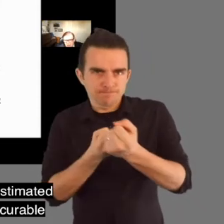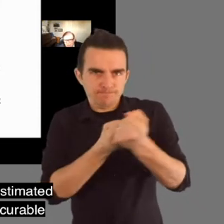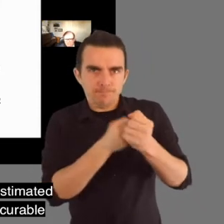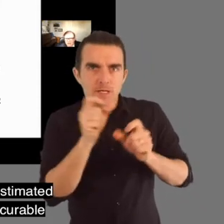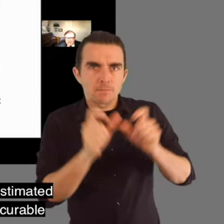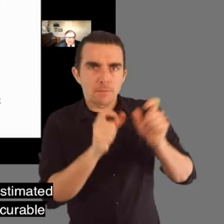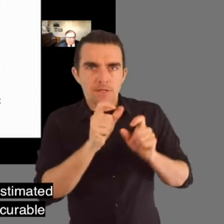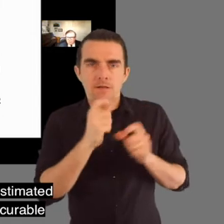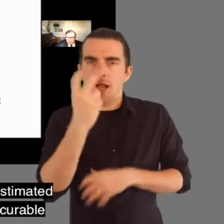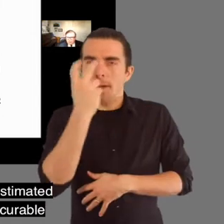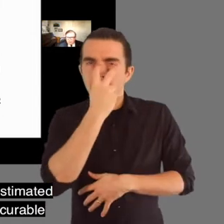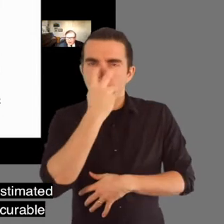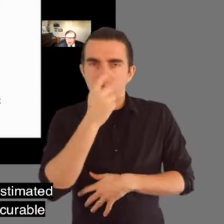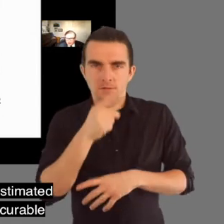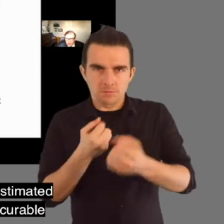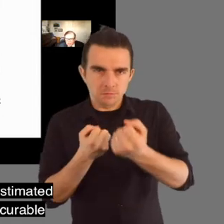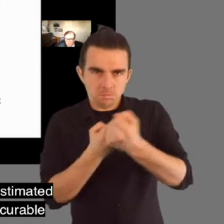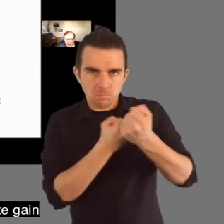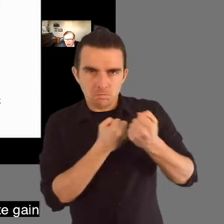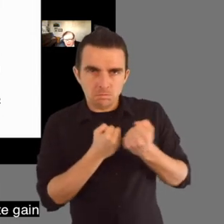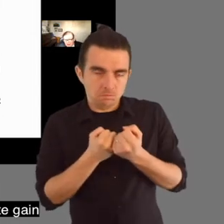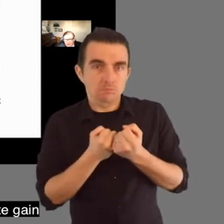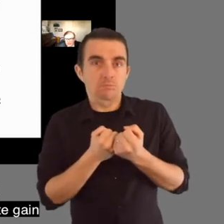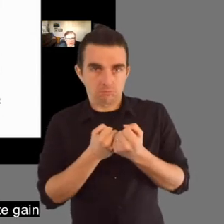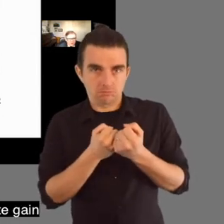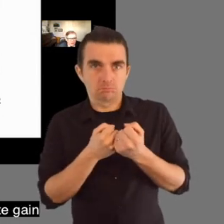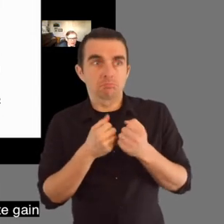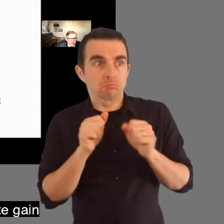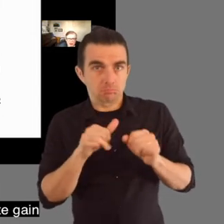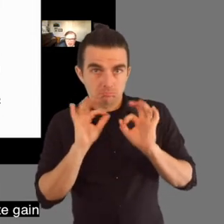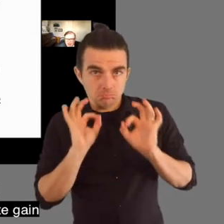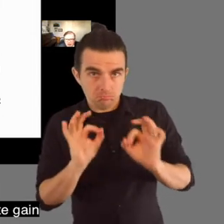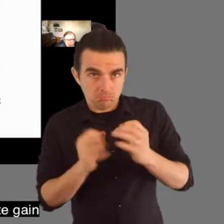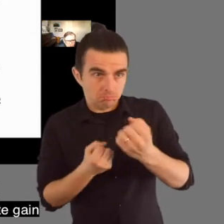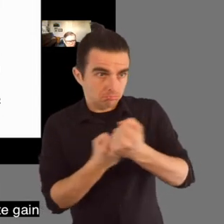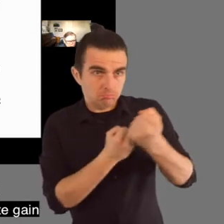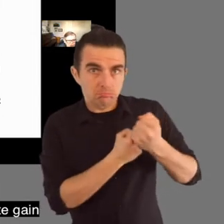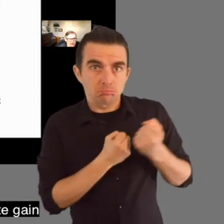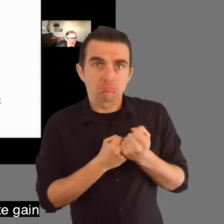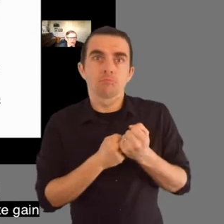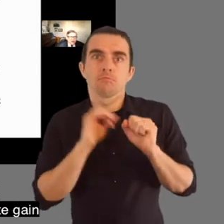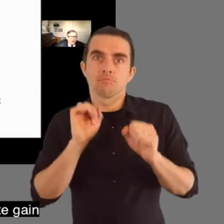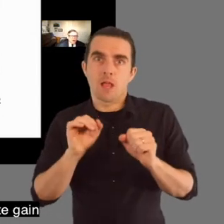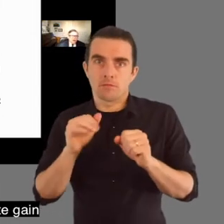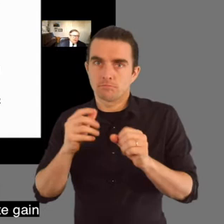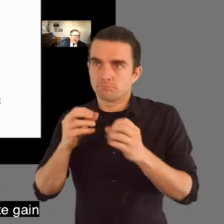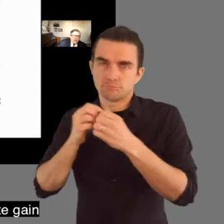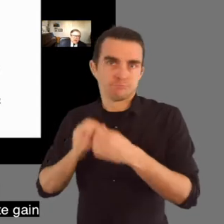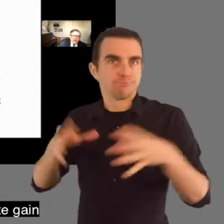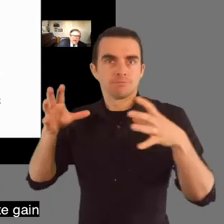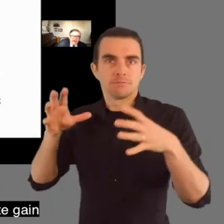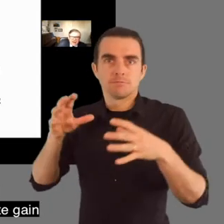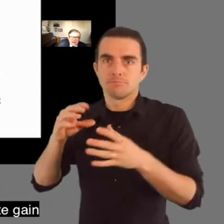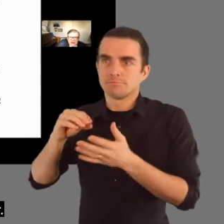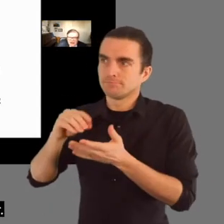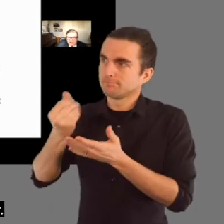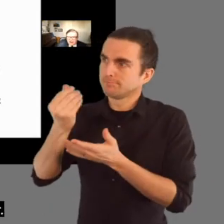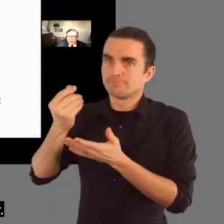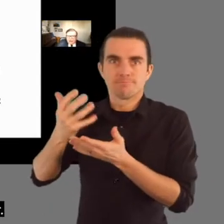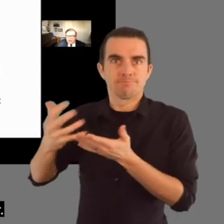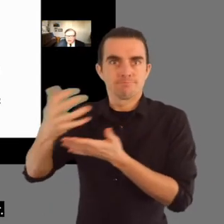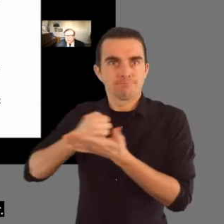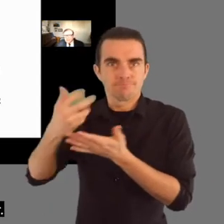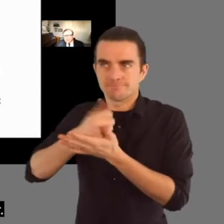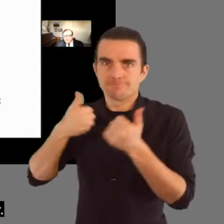estimated that rehabilitating people with incurable blindness, as they call it, would lead to a gross aggregate gain in